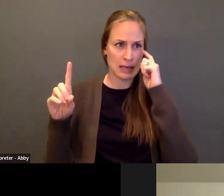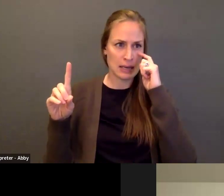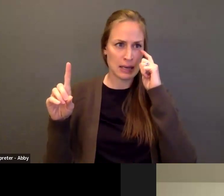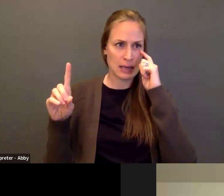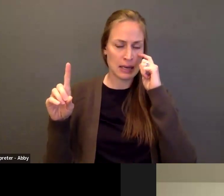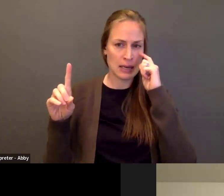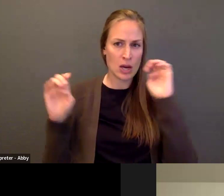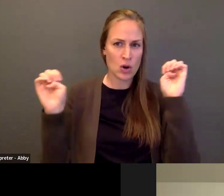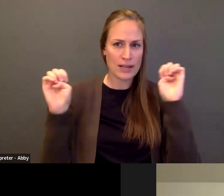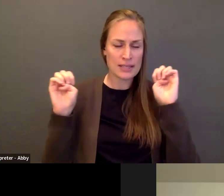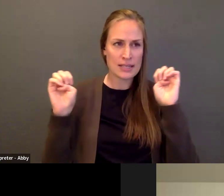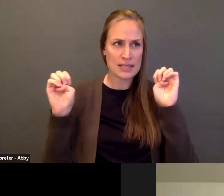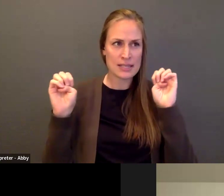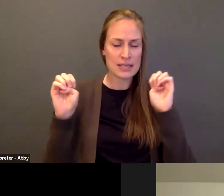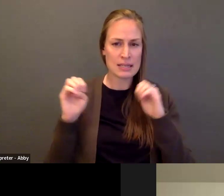Well,